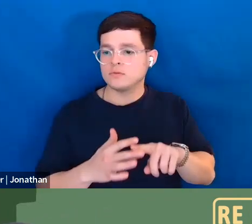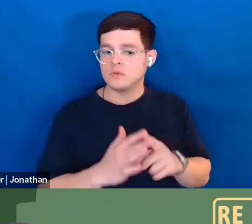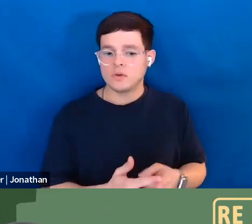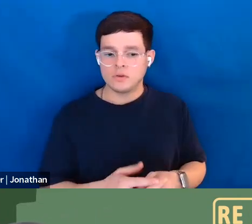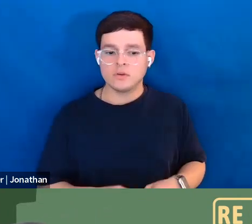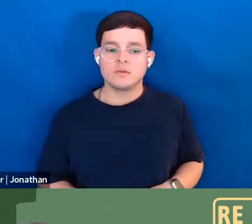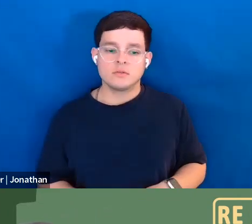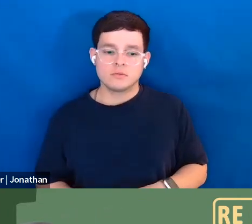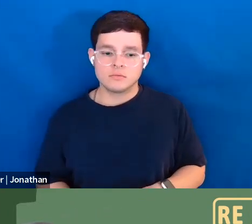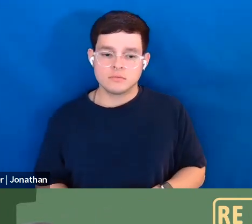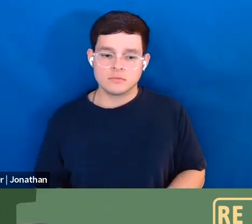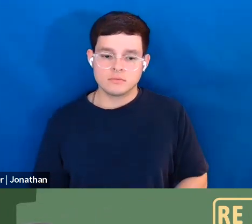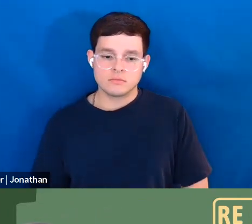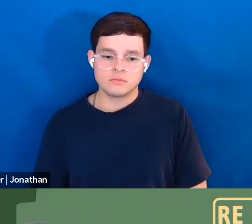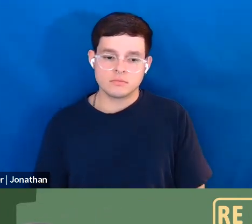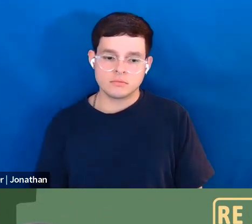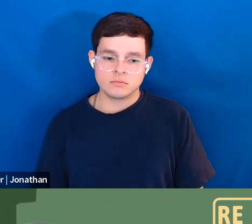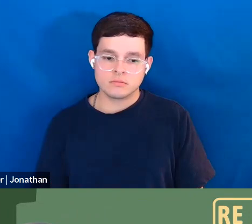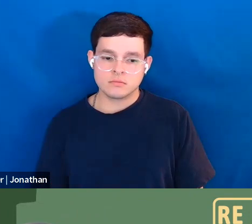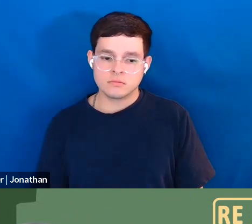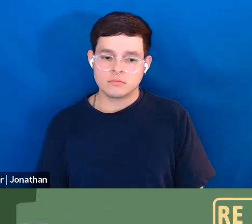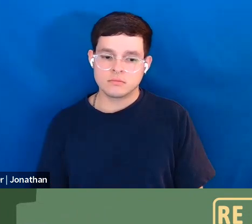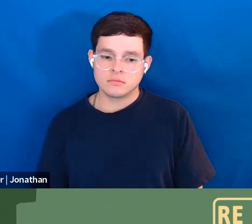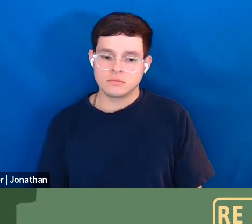are logging on.